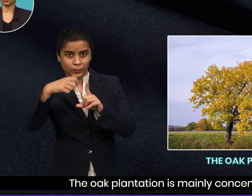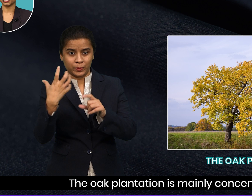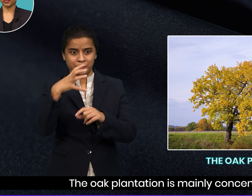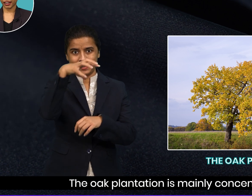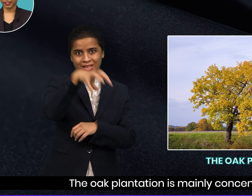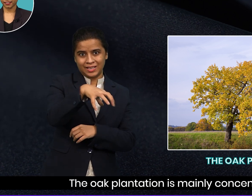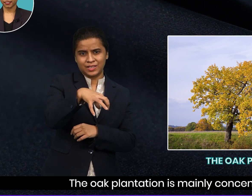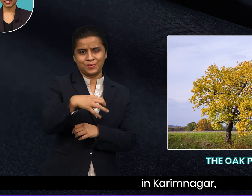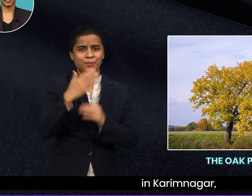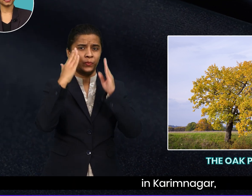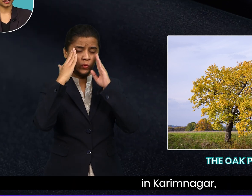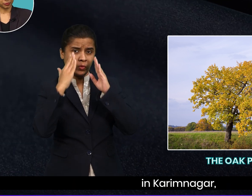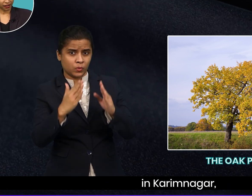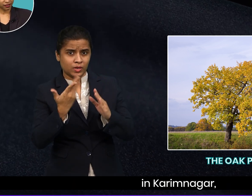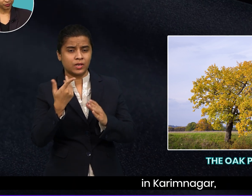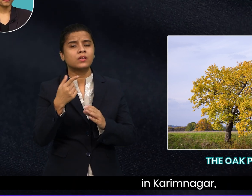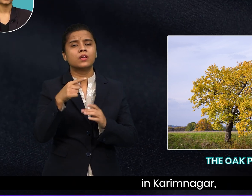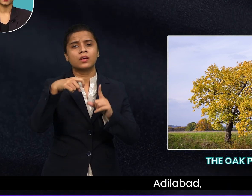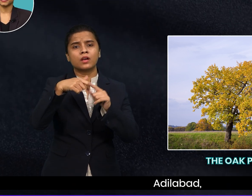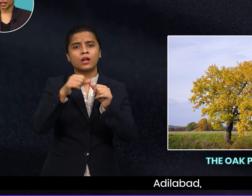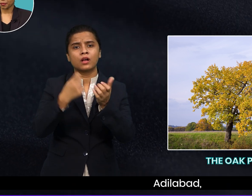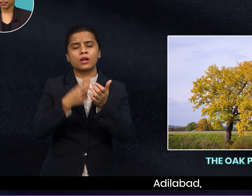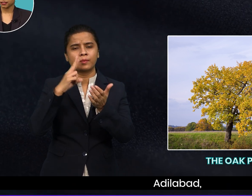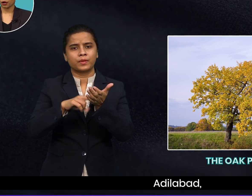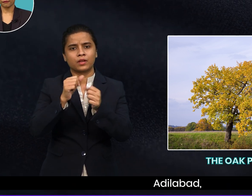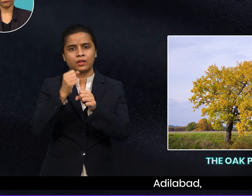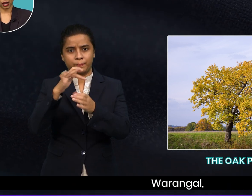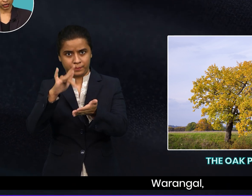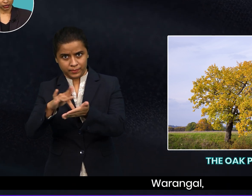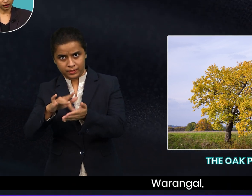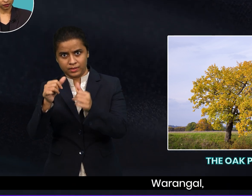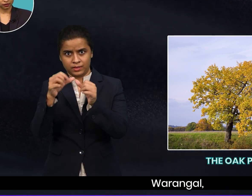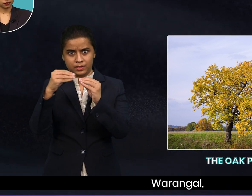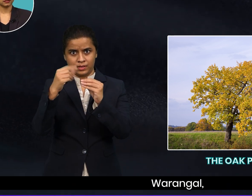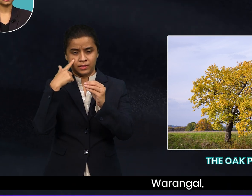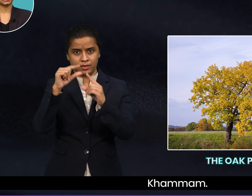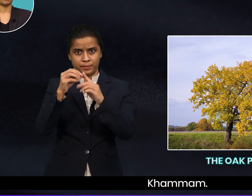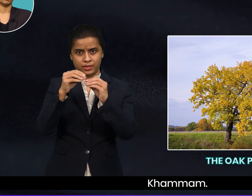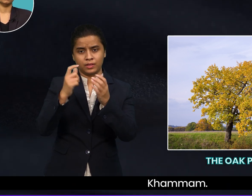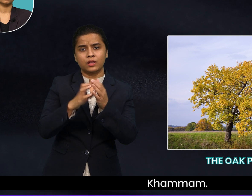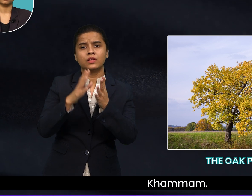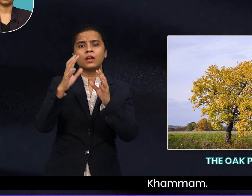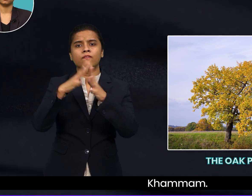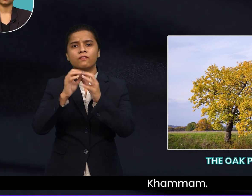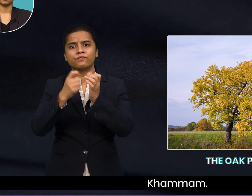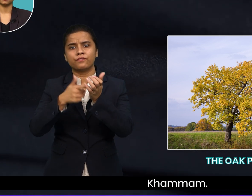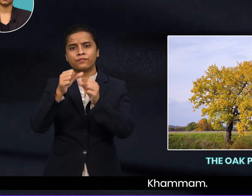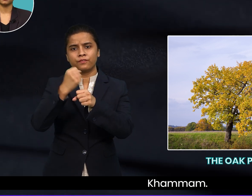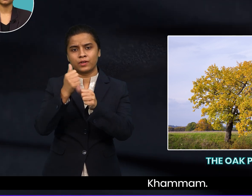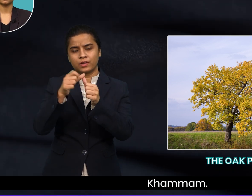mainly concentrated in Karimnagar, Adilabad, Warangal, Khammam.